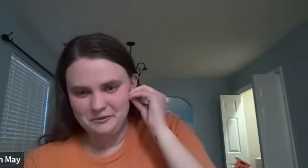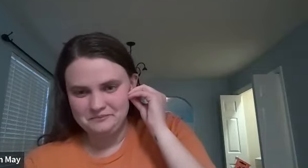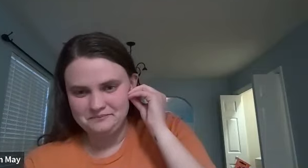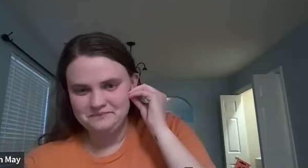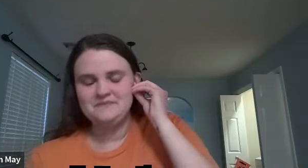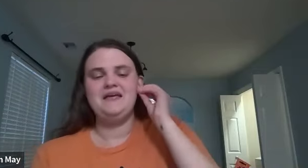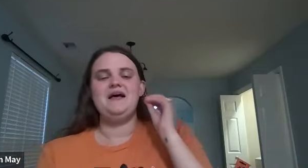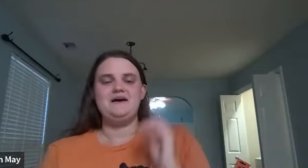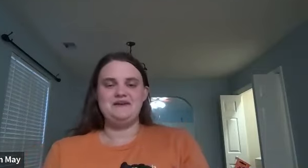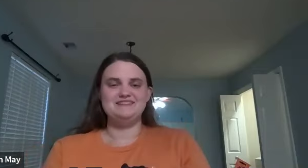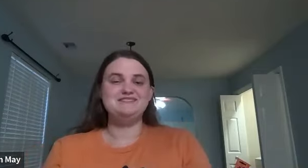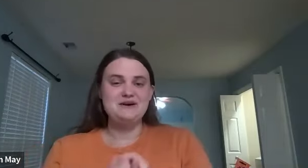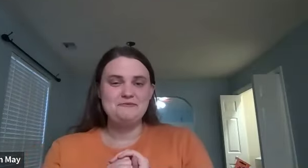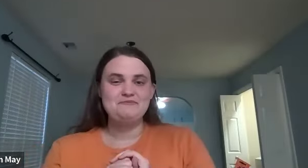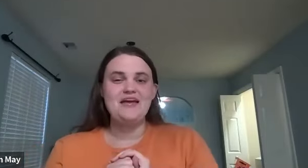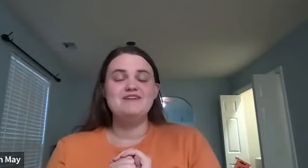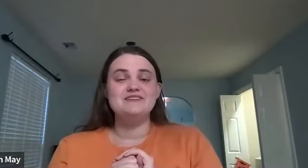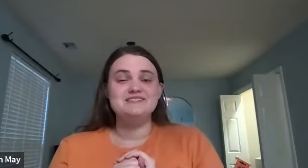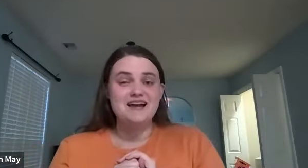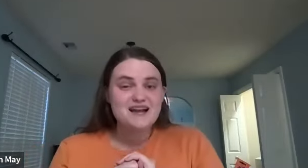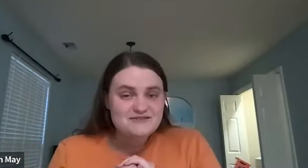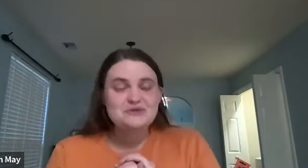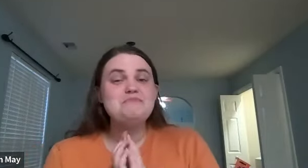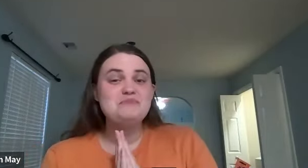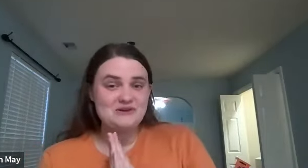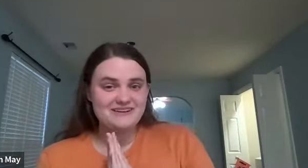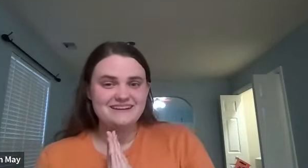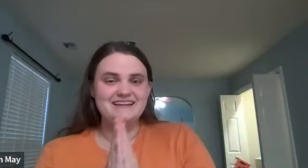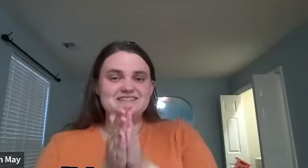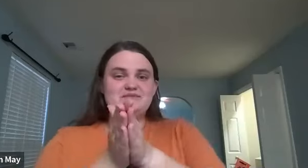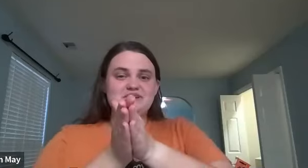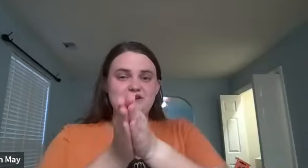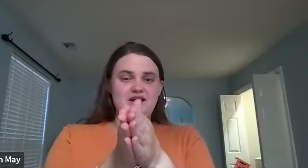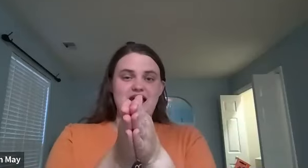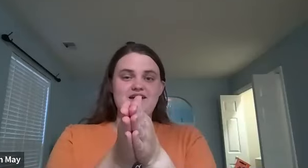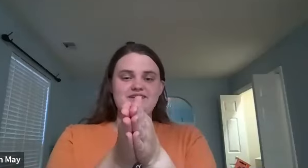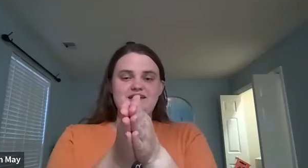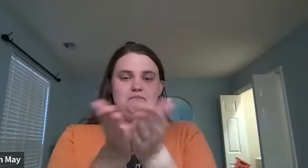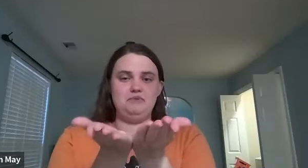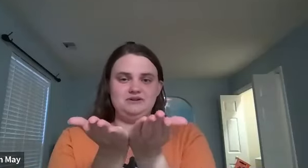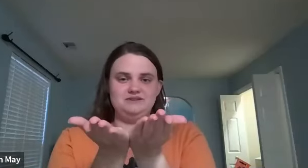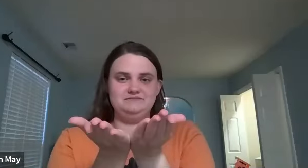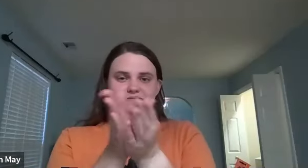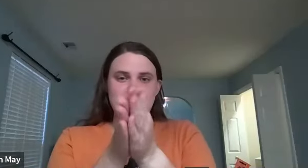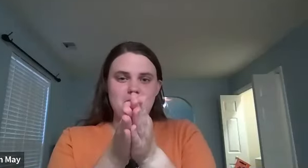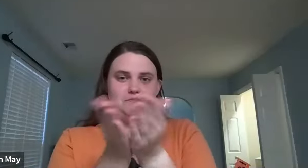home. All right, so the sign for book is going to be, you're going to have it, book,